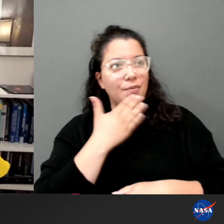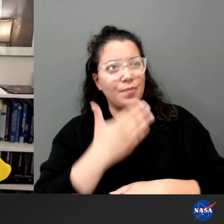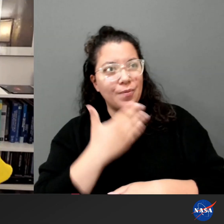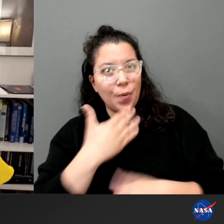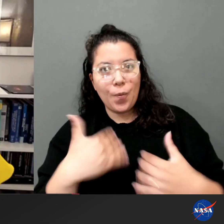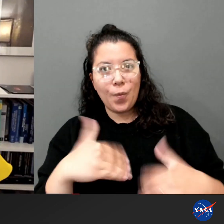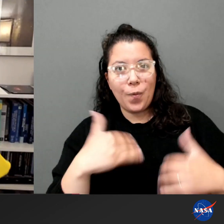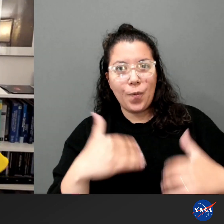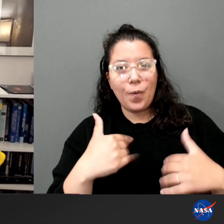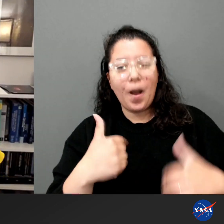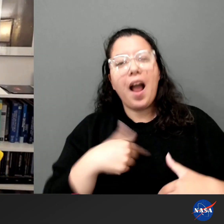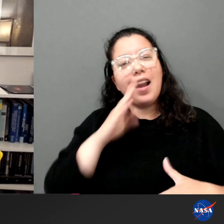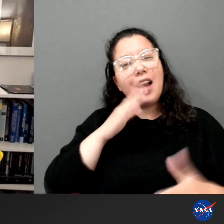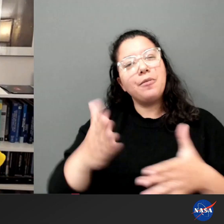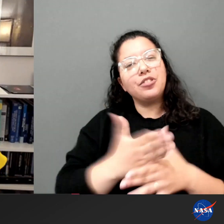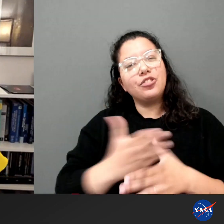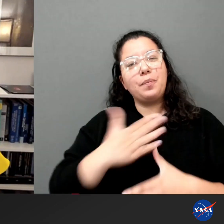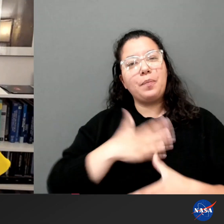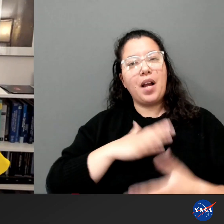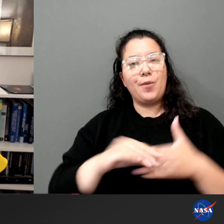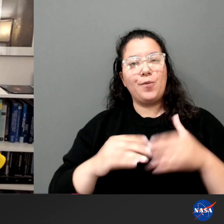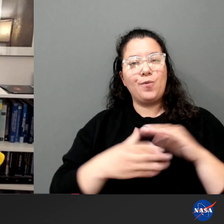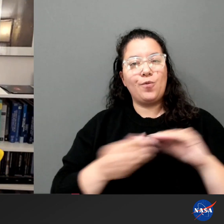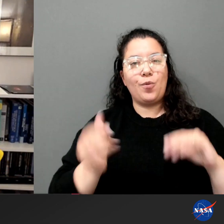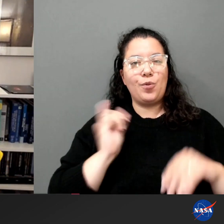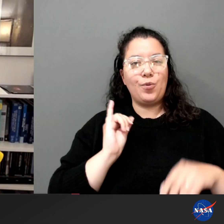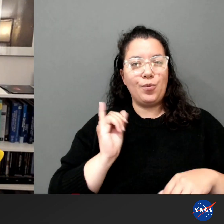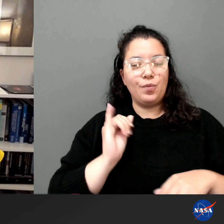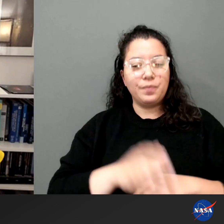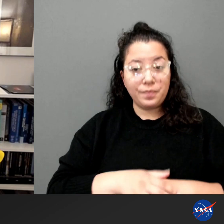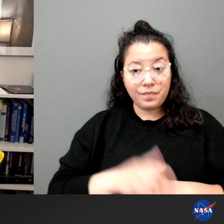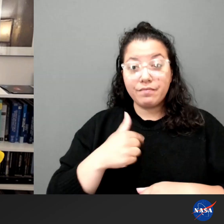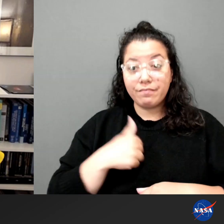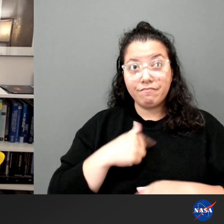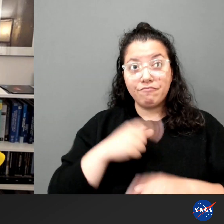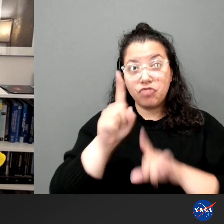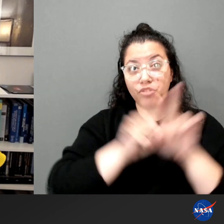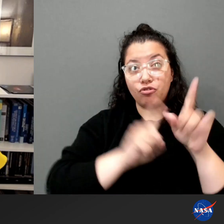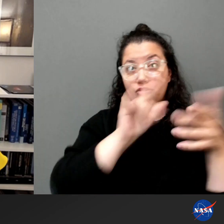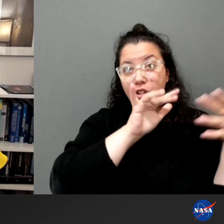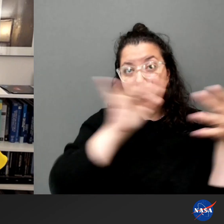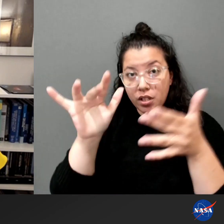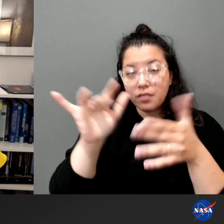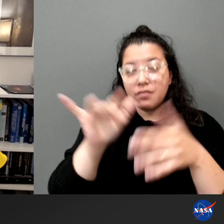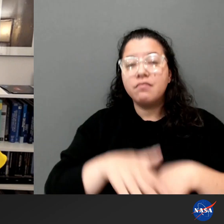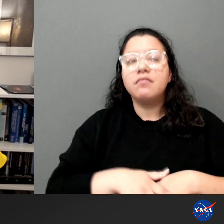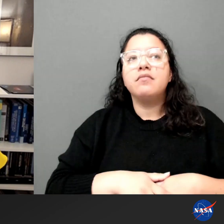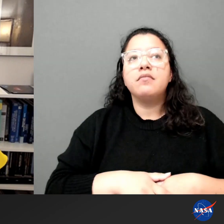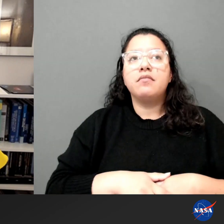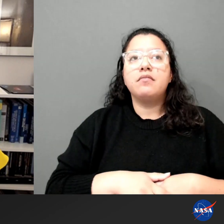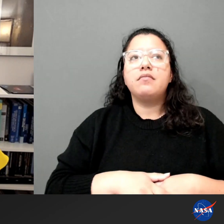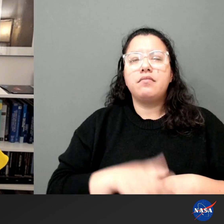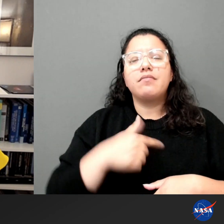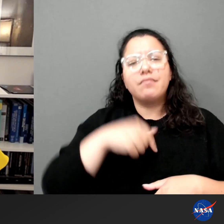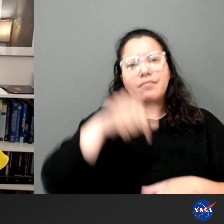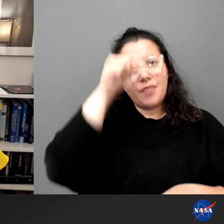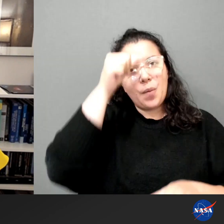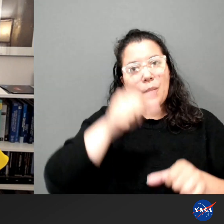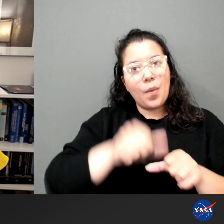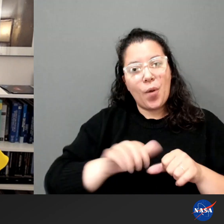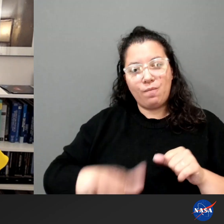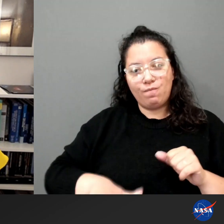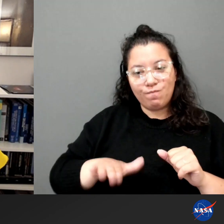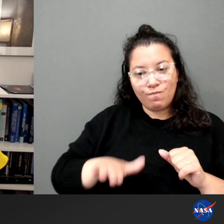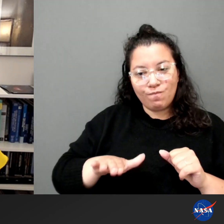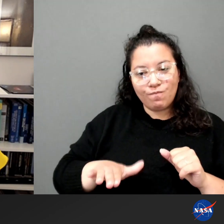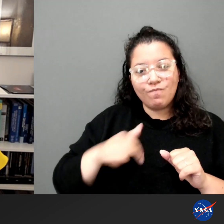little story. So I am also an astronomer, and I remember looking as a child outside my